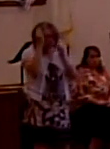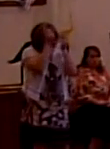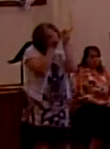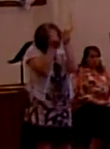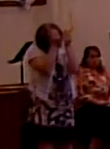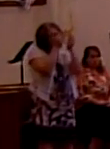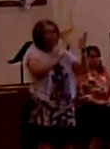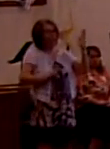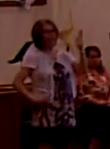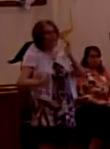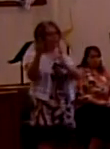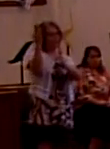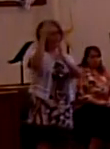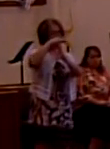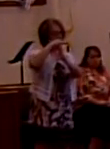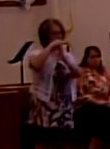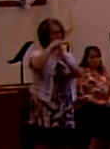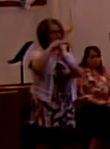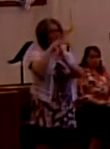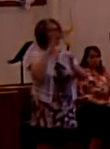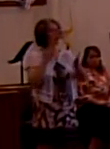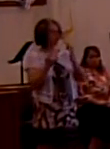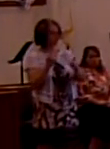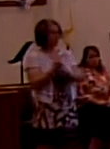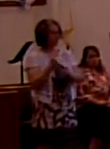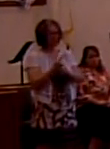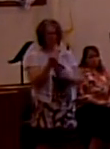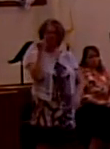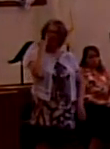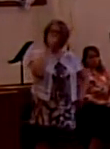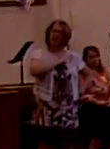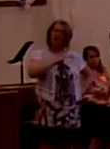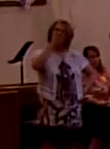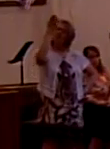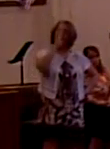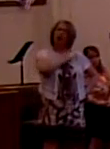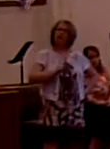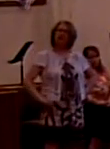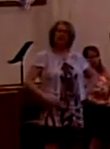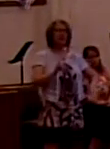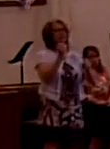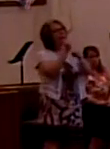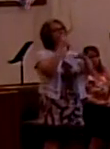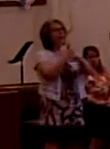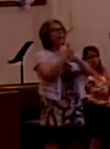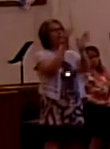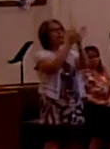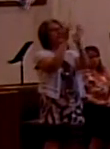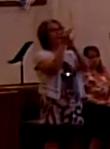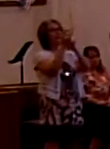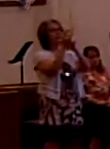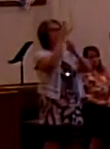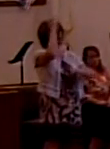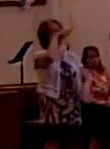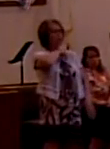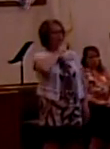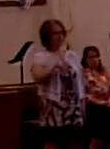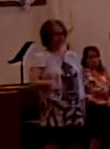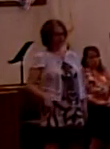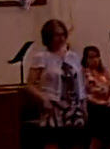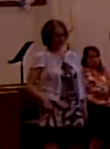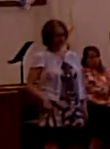at the top. And I said, well, that's probably right. And he said, well, if God is our king, does that make Jesus the prince? And I said, you